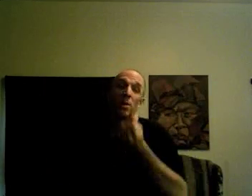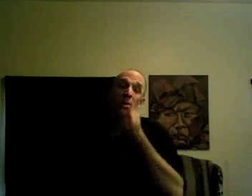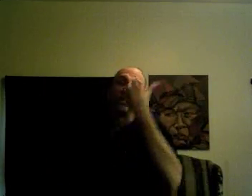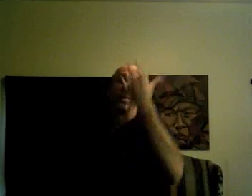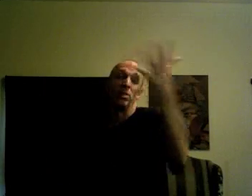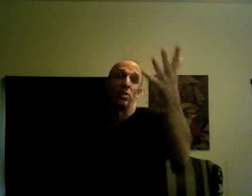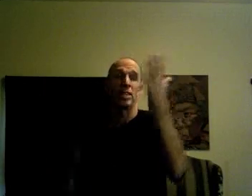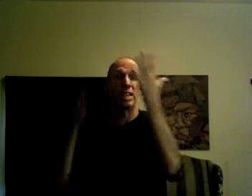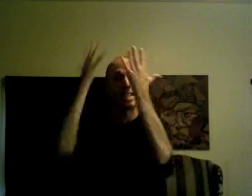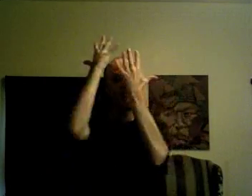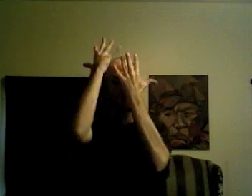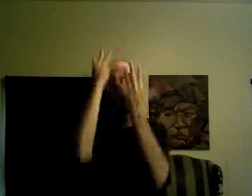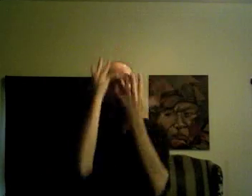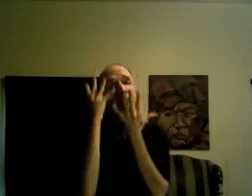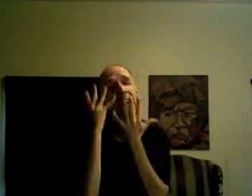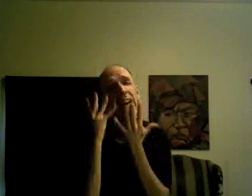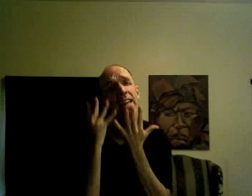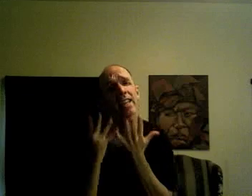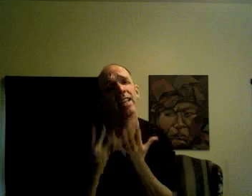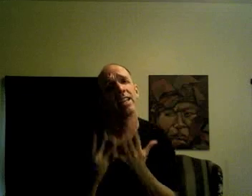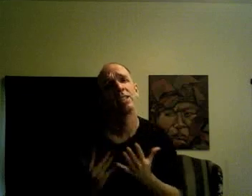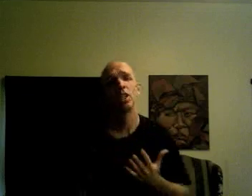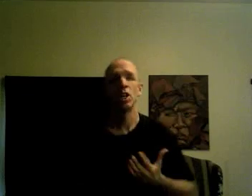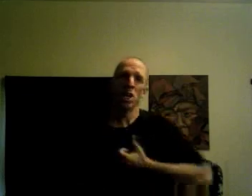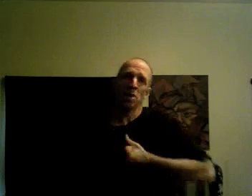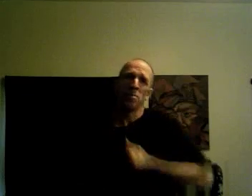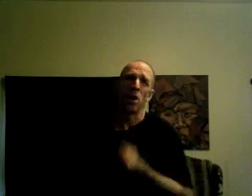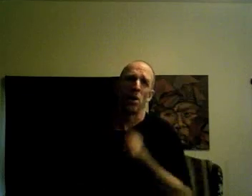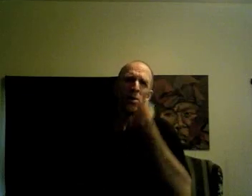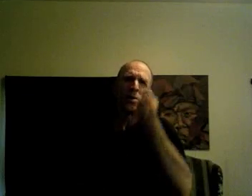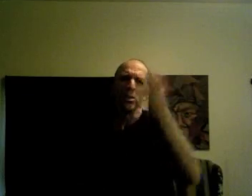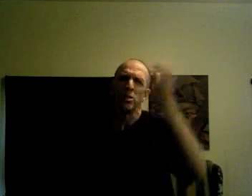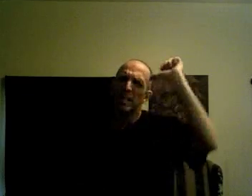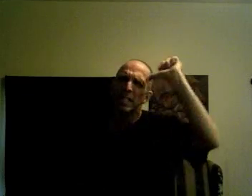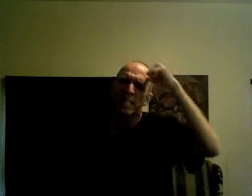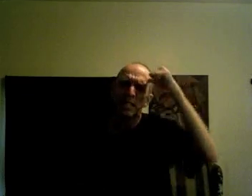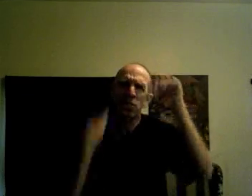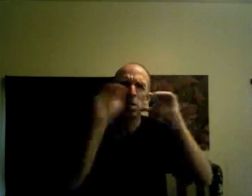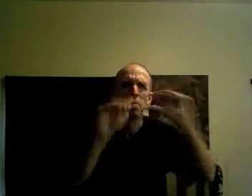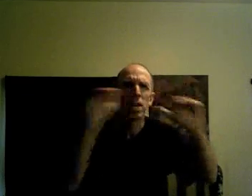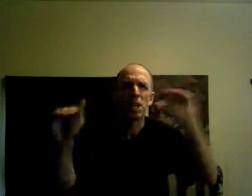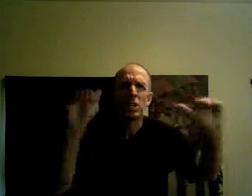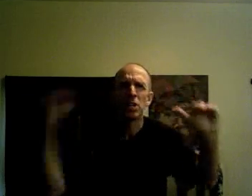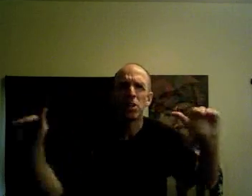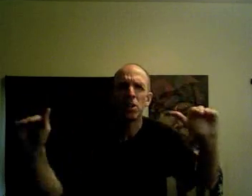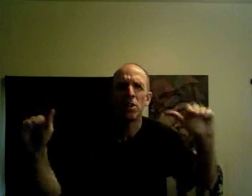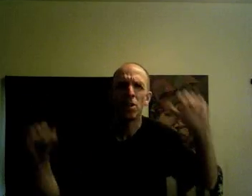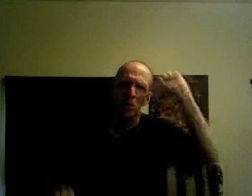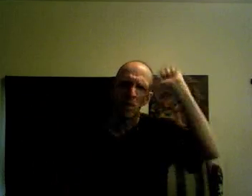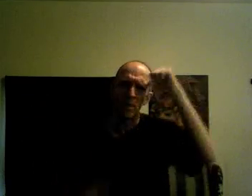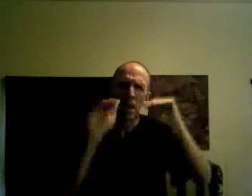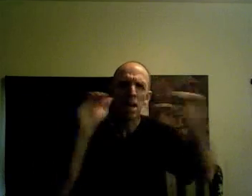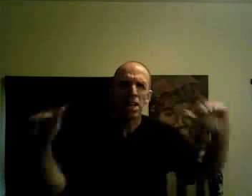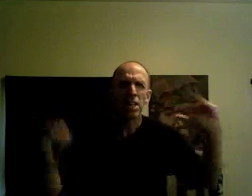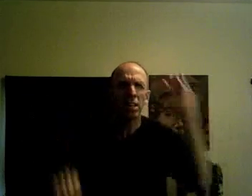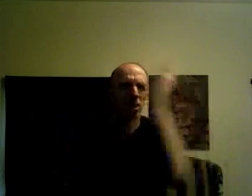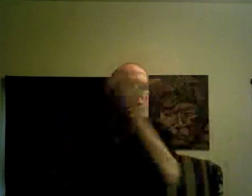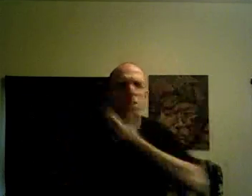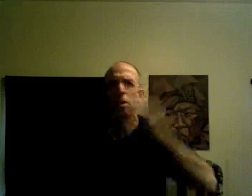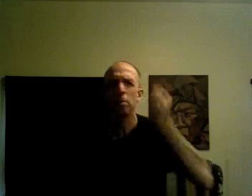Pottery is sadness. Pottery is a reminder. Pottery Reminding us the